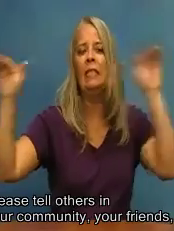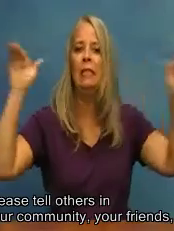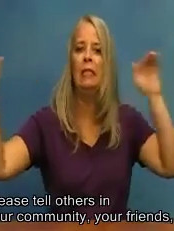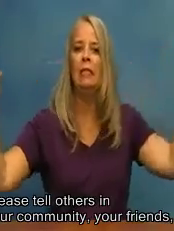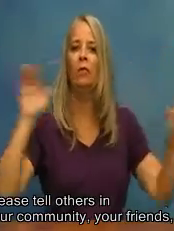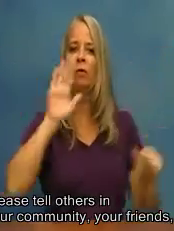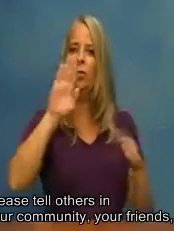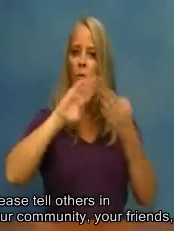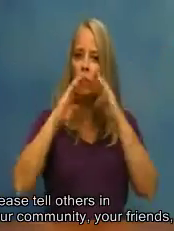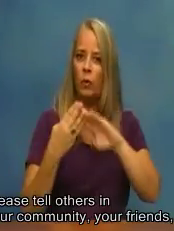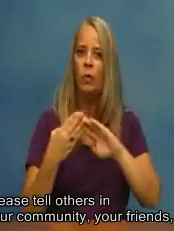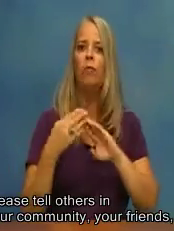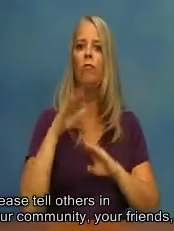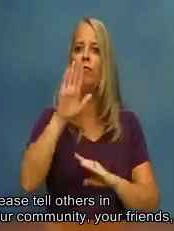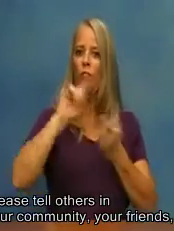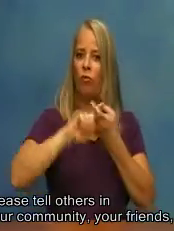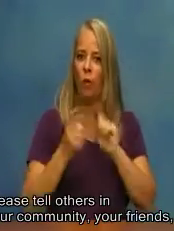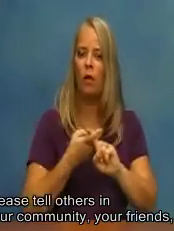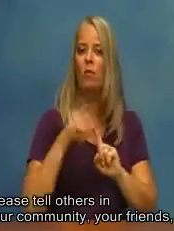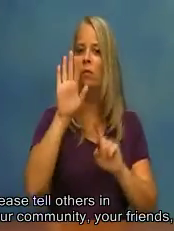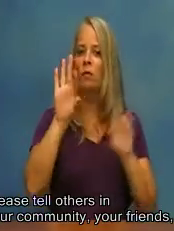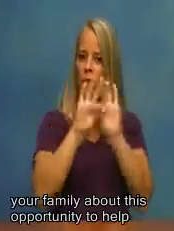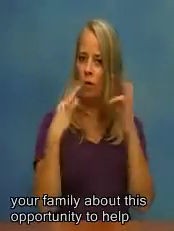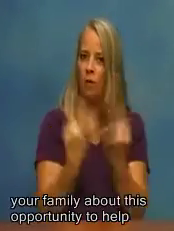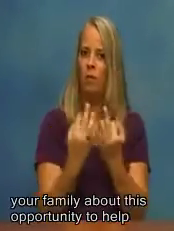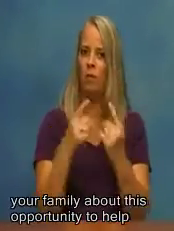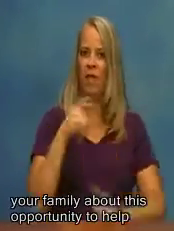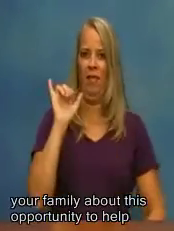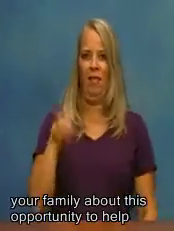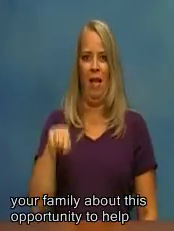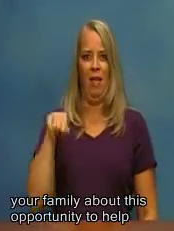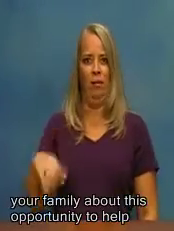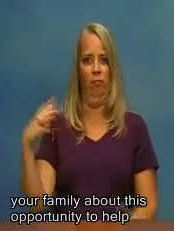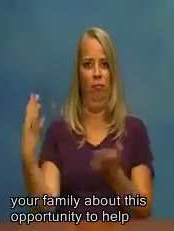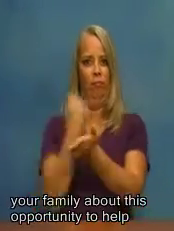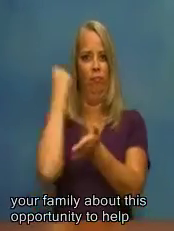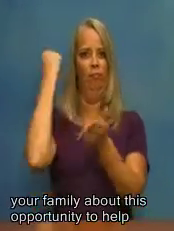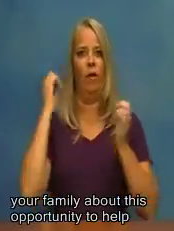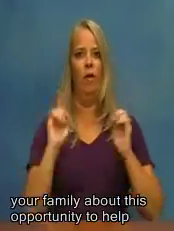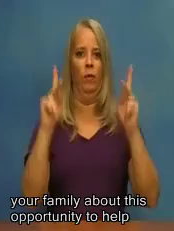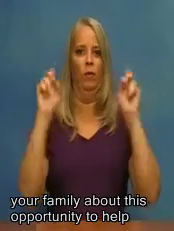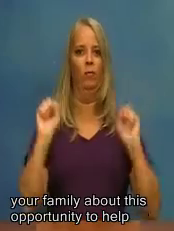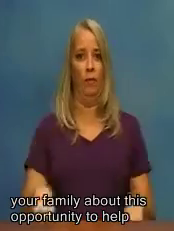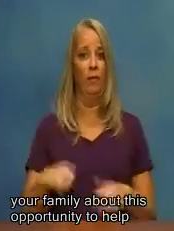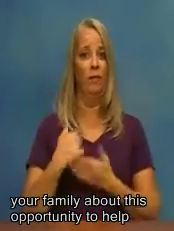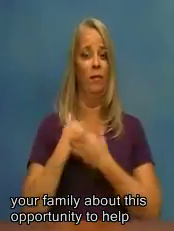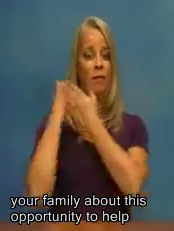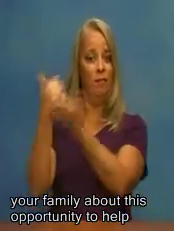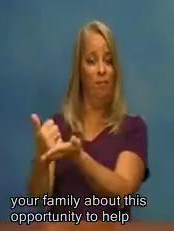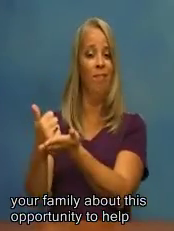Please tell others in your community... Your friends... Your family... About this opportunity to help...